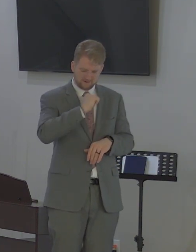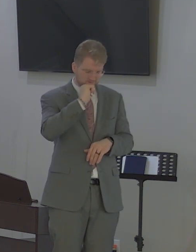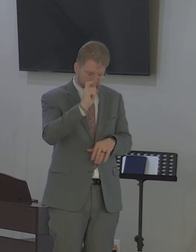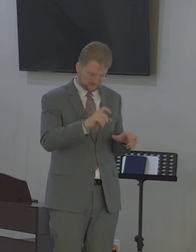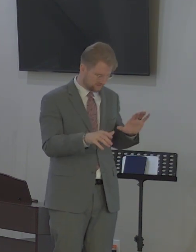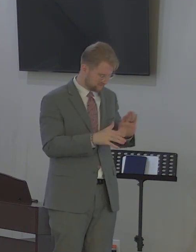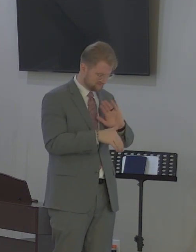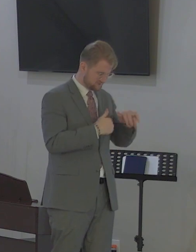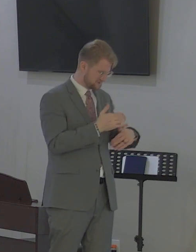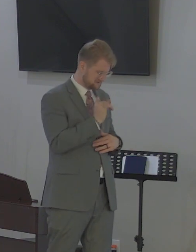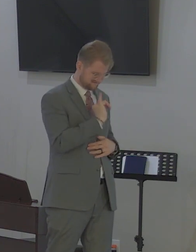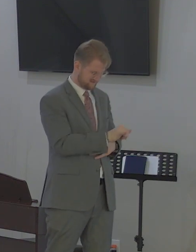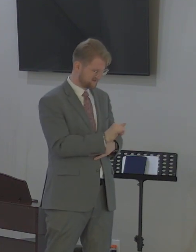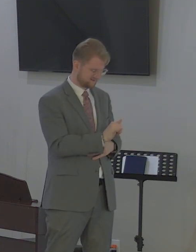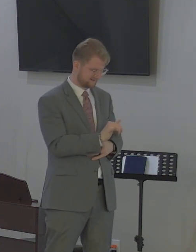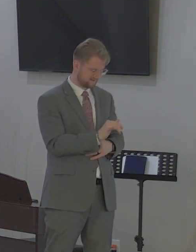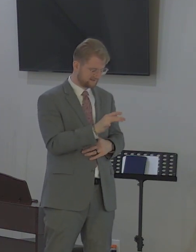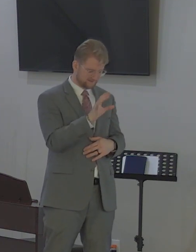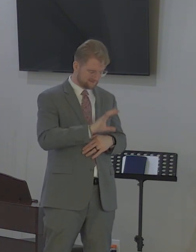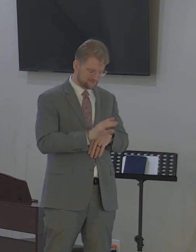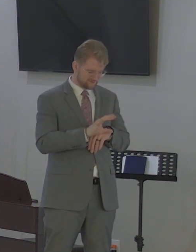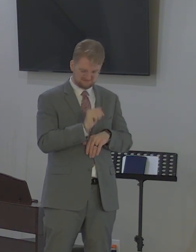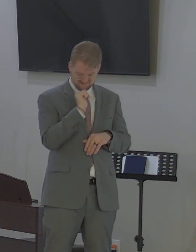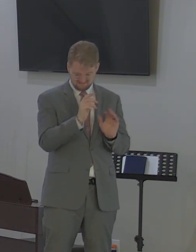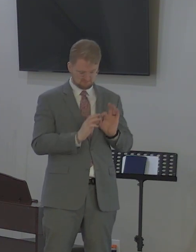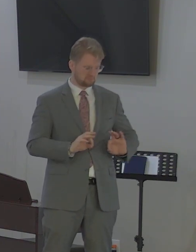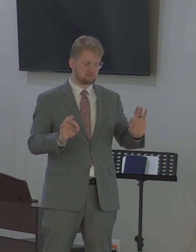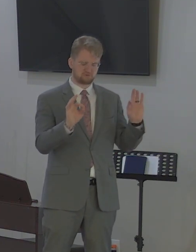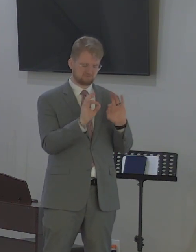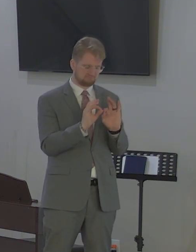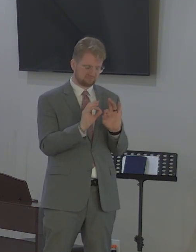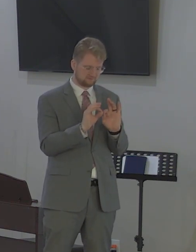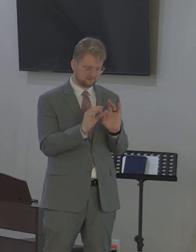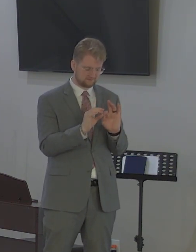that. Church is not important.